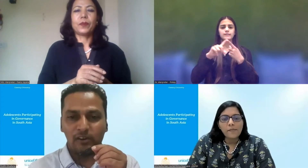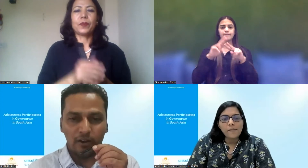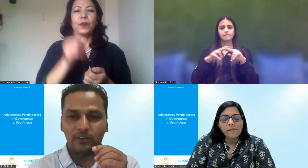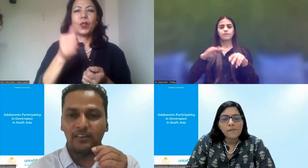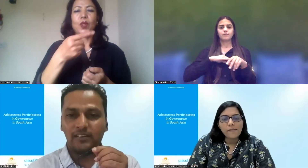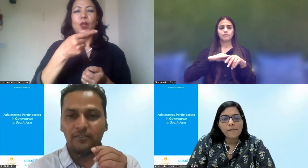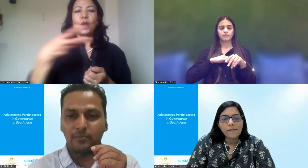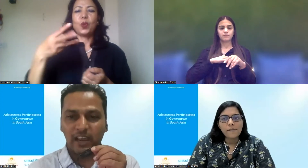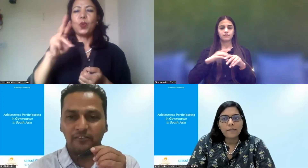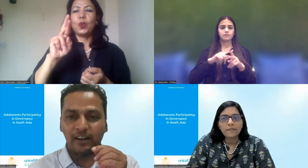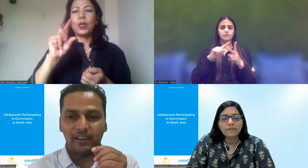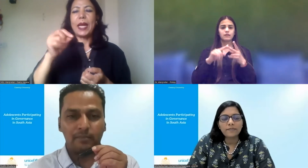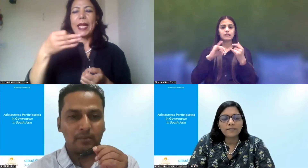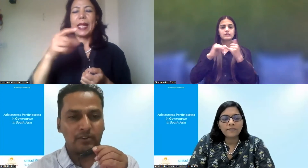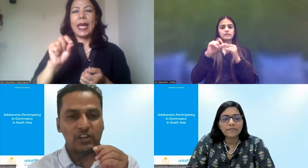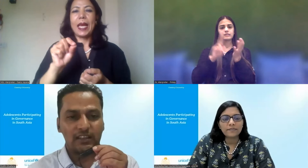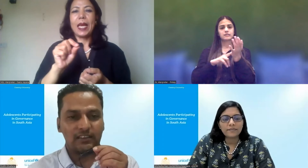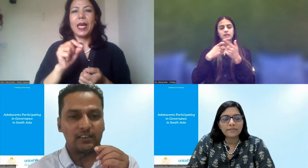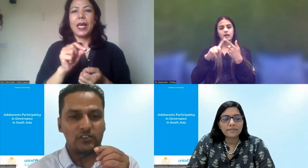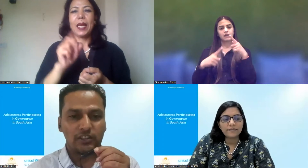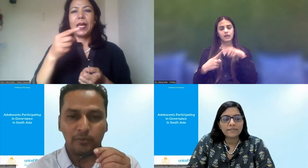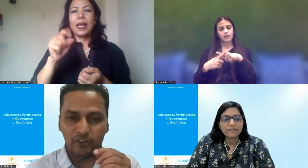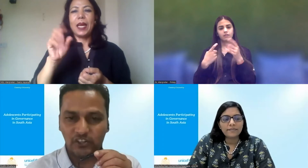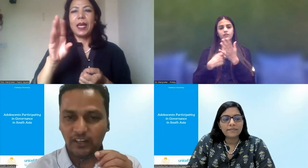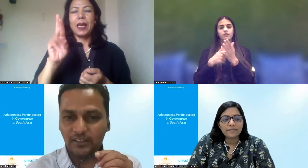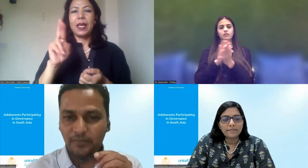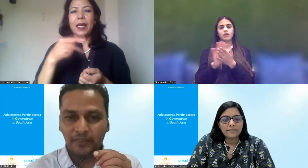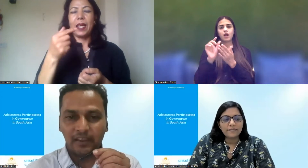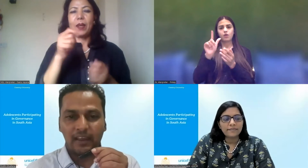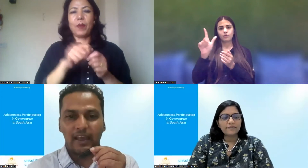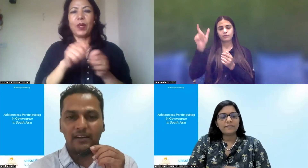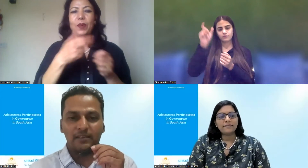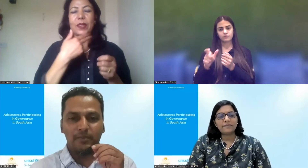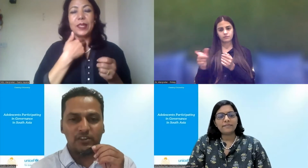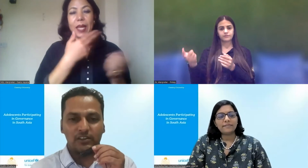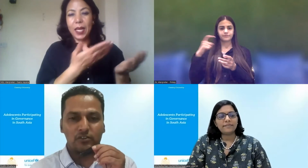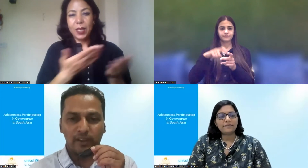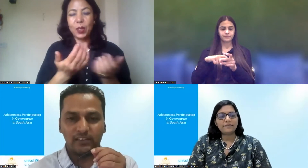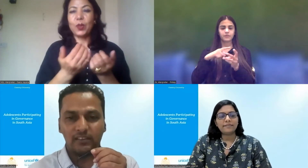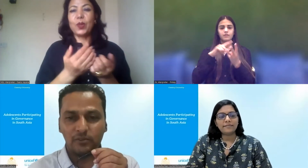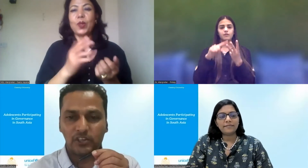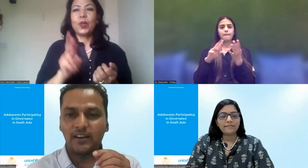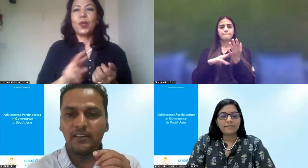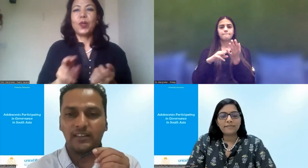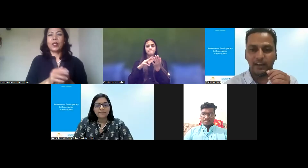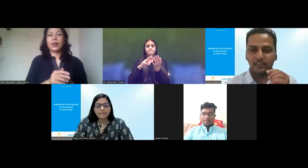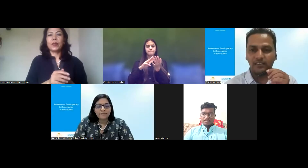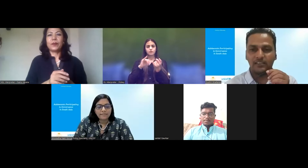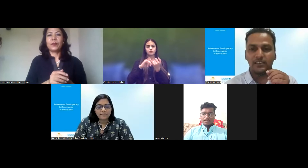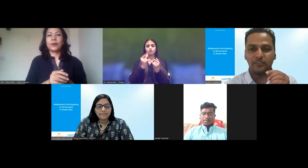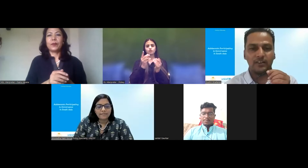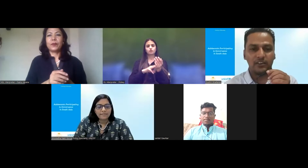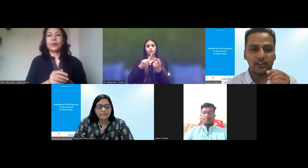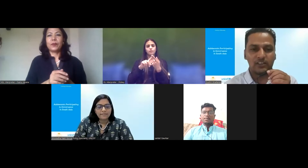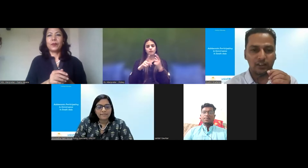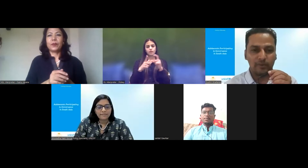Rahul Gaurkar from Child Friendly Bal Panchayat, Chandrapur District, and Mr. Sumit Gurjar, Director, Center